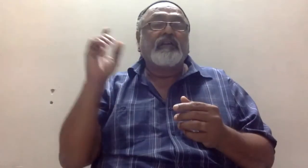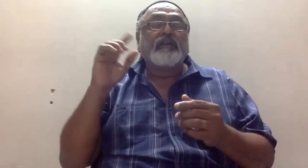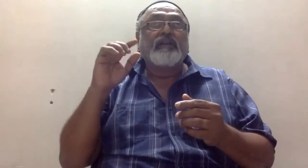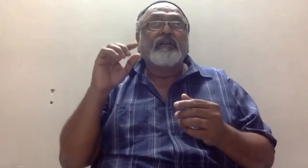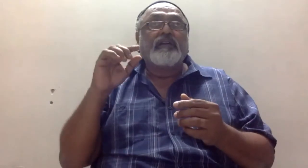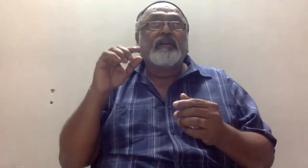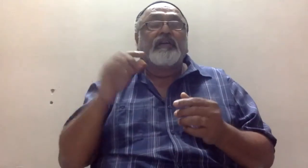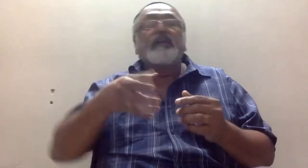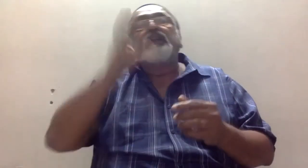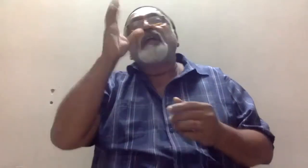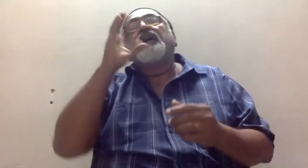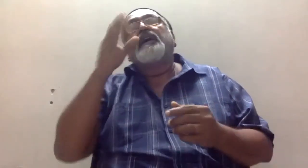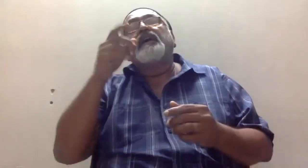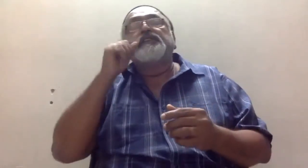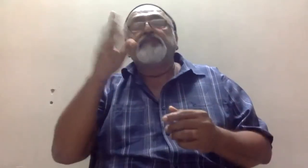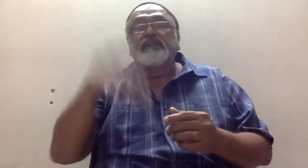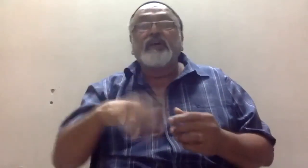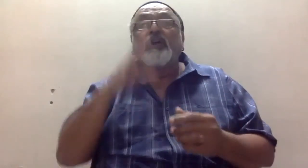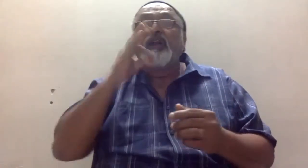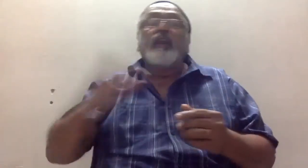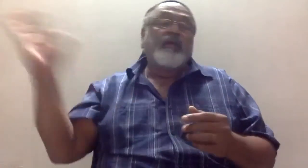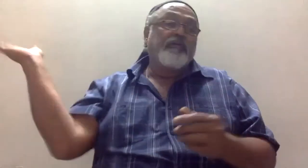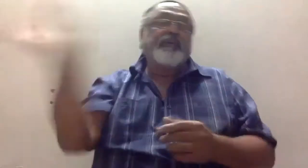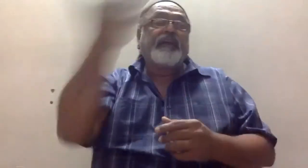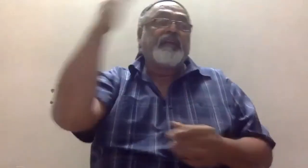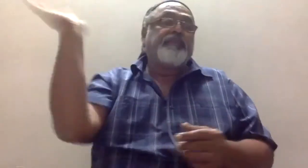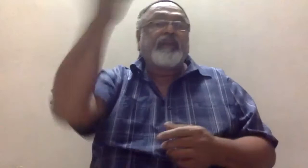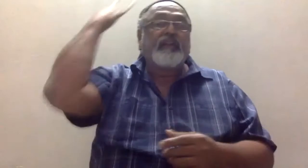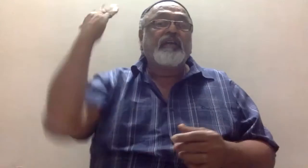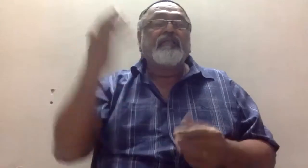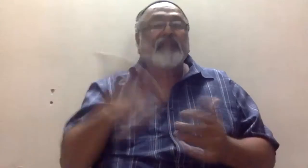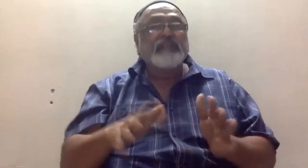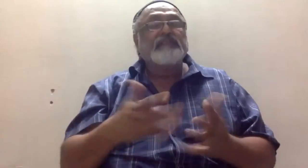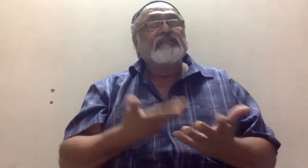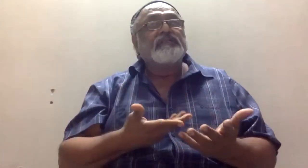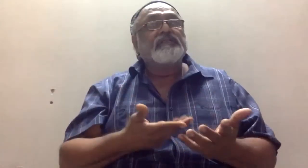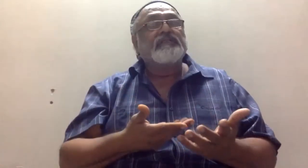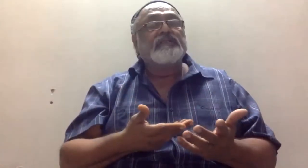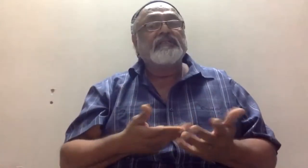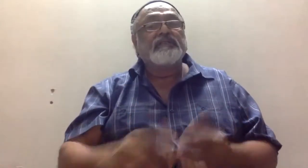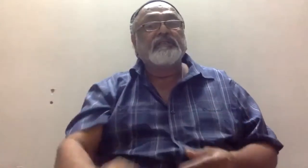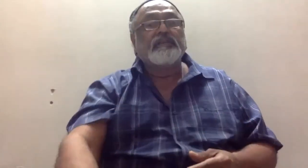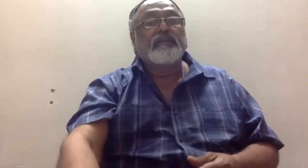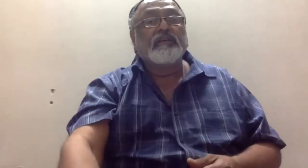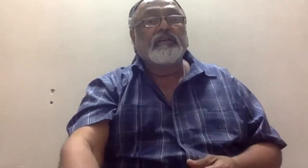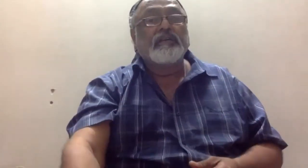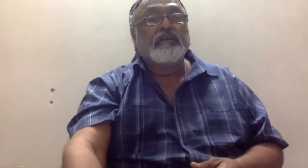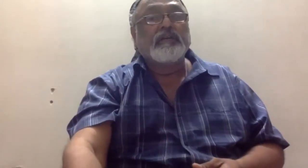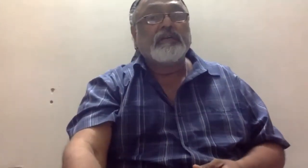the hostel, and he really hits me and given means and done Who was that everything. person finally? Who was that